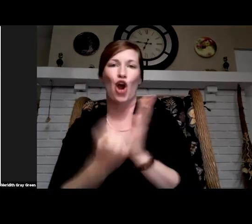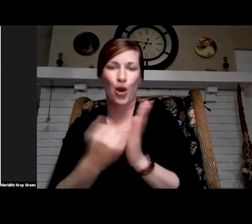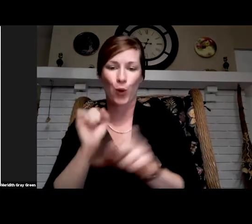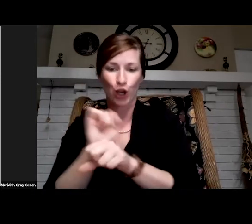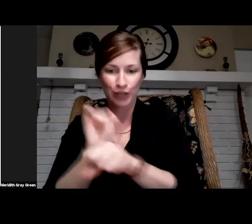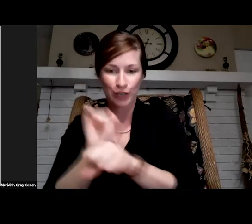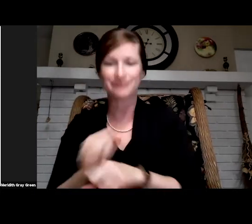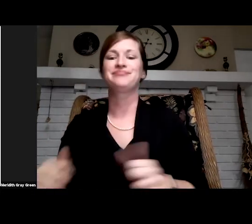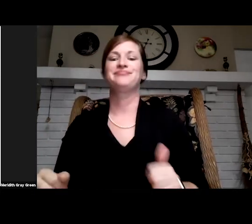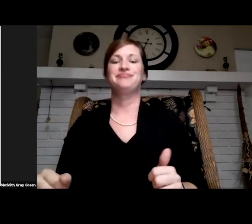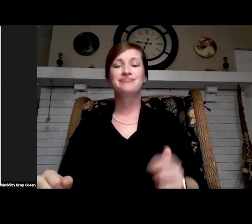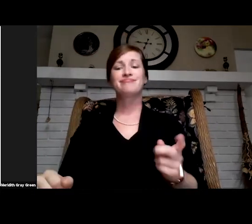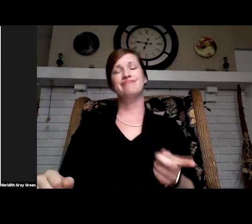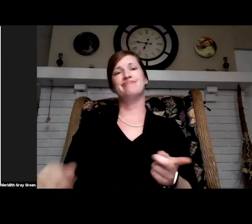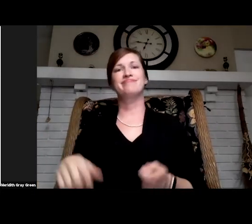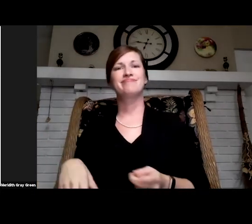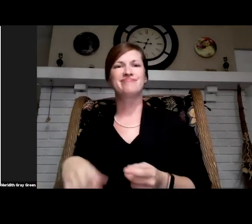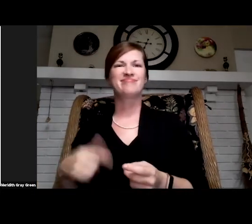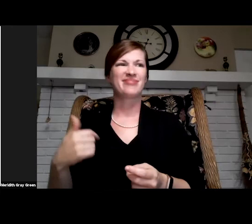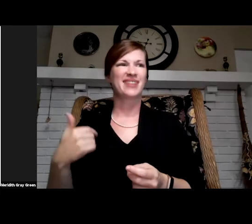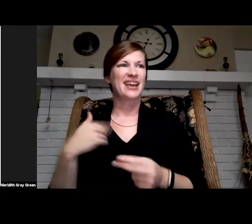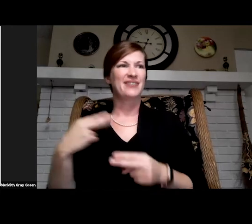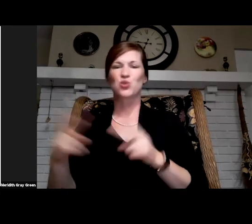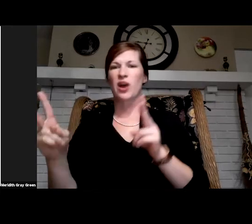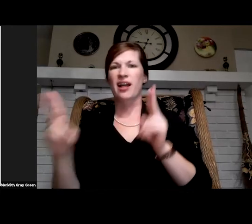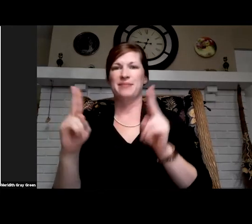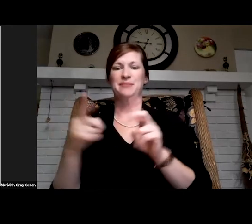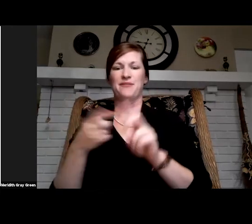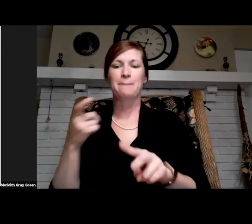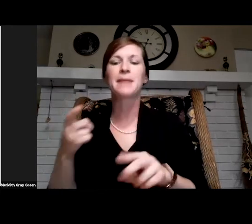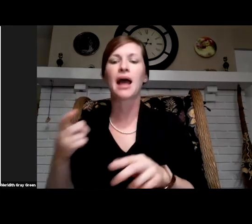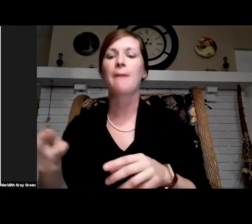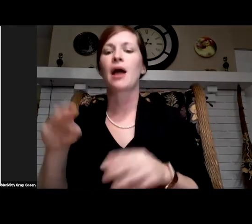visual structure in the composition.